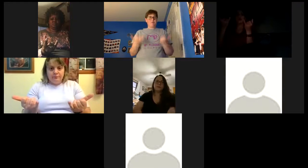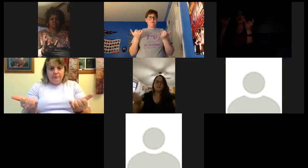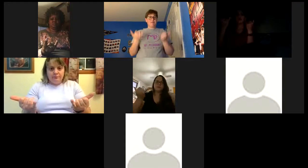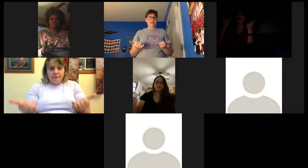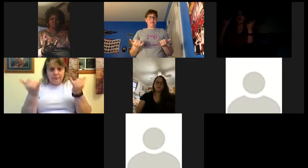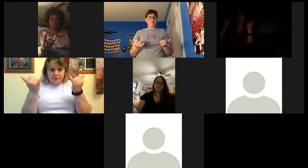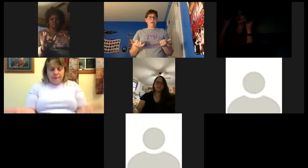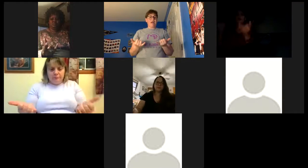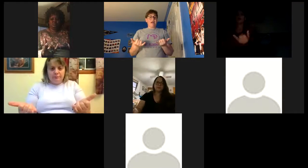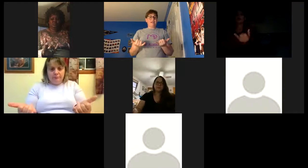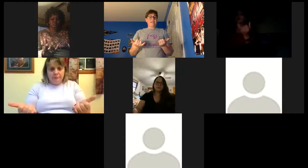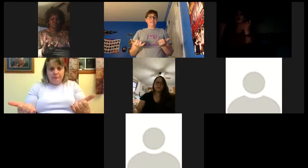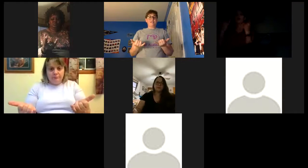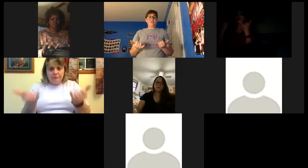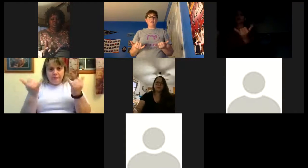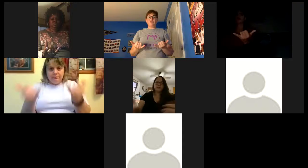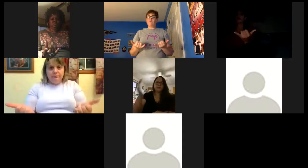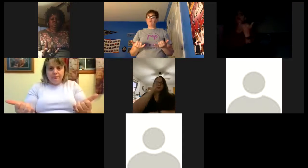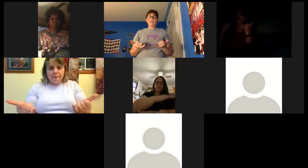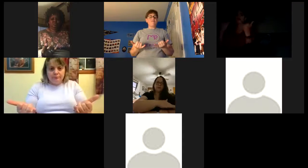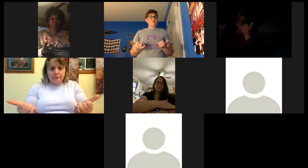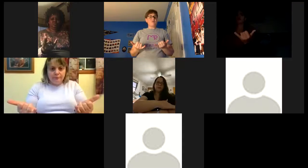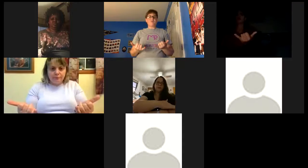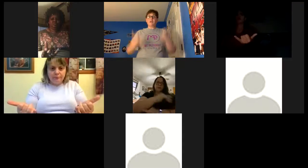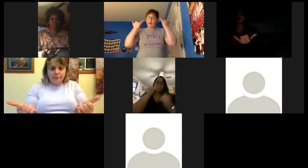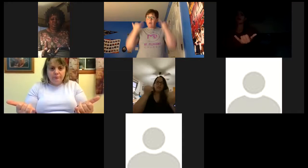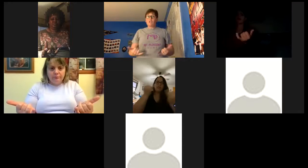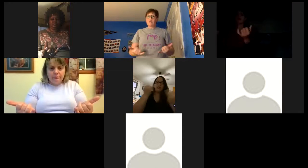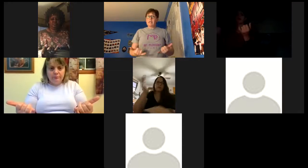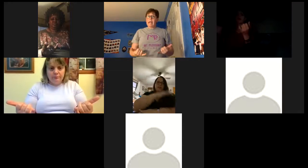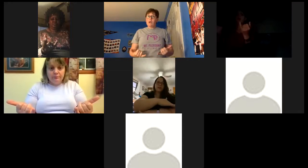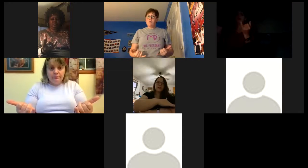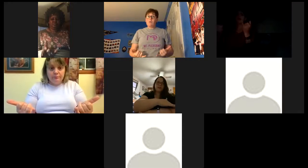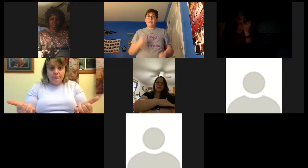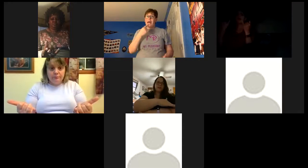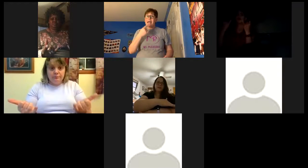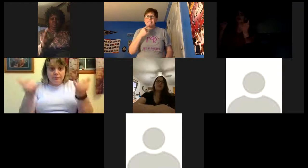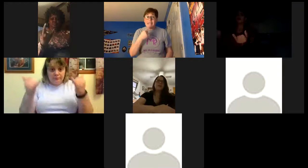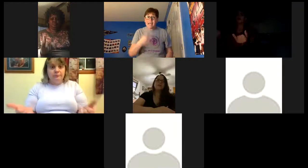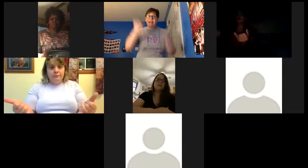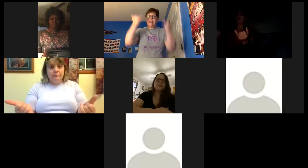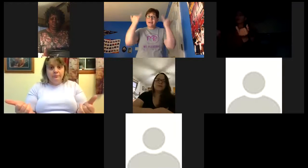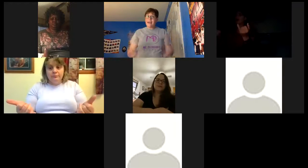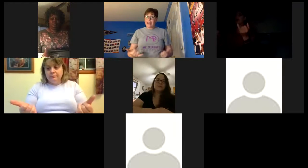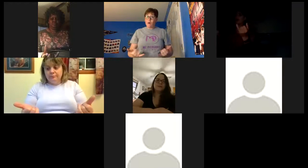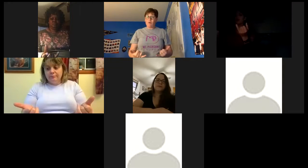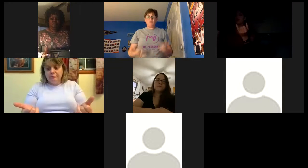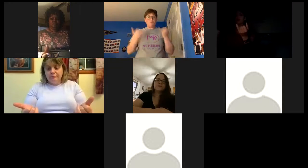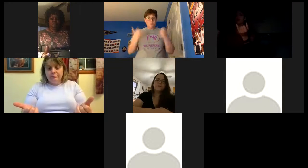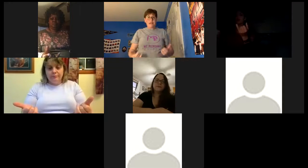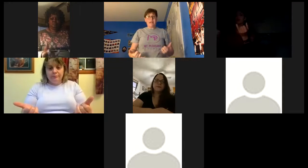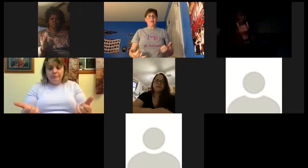now. And like I said, yeah, you can really get forceful and go, I want you to do it now. I said